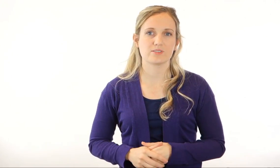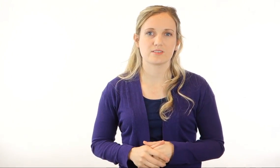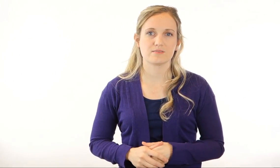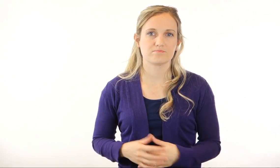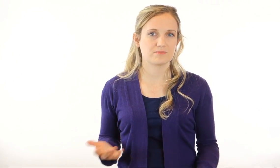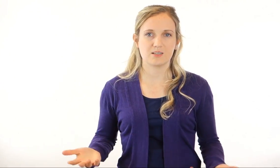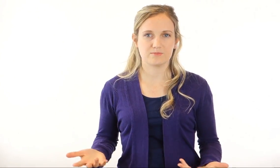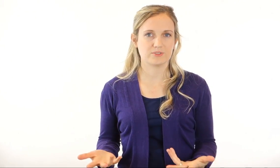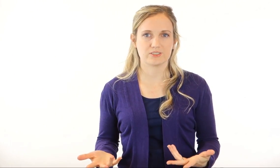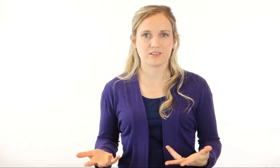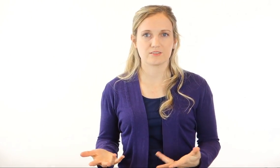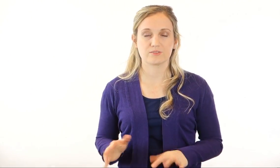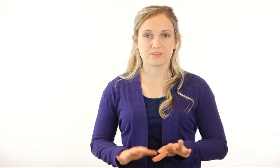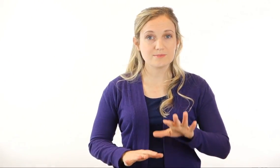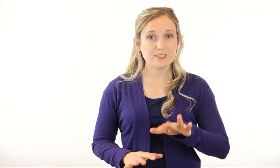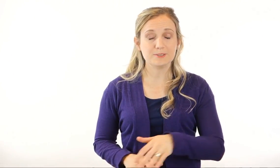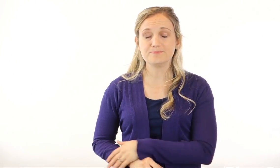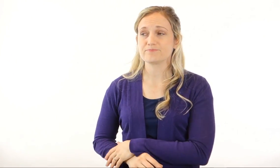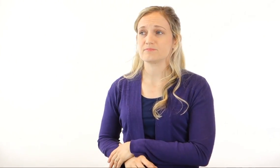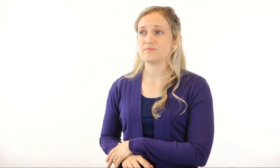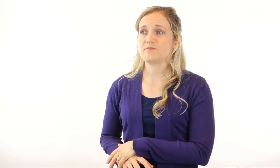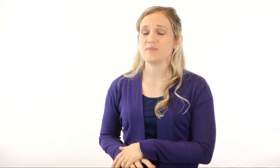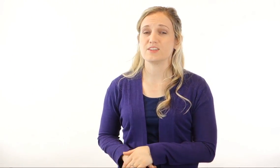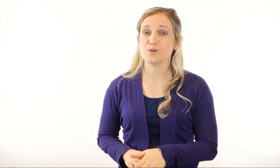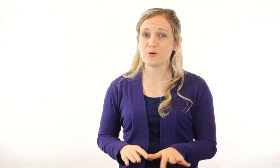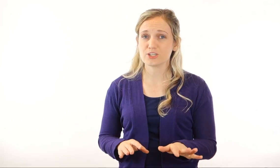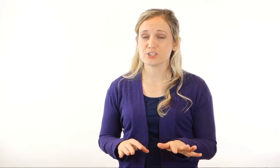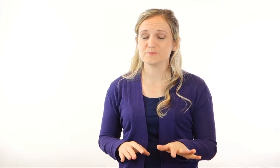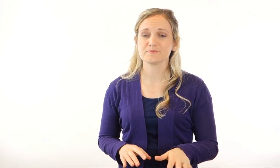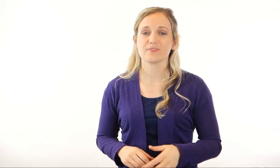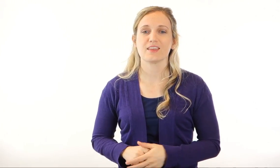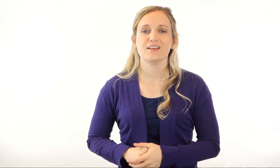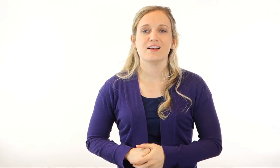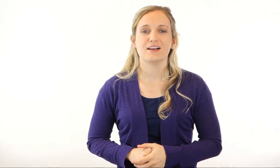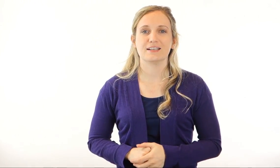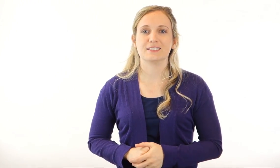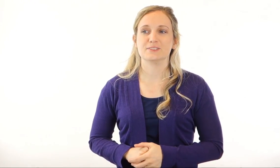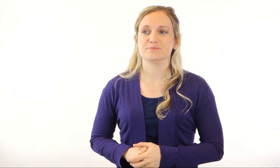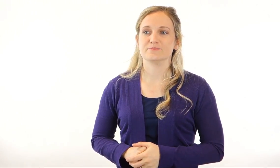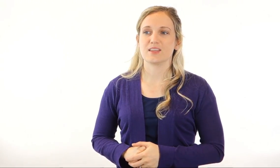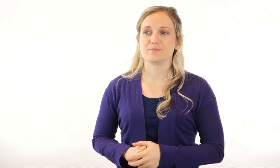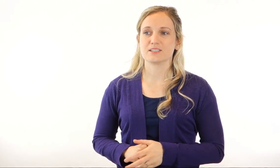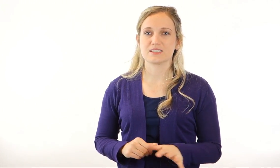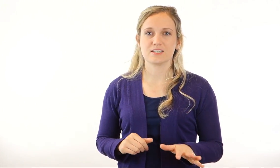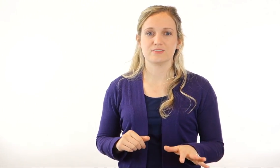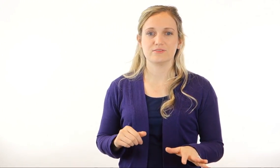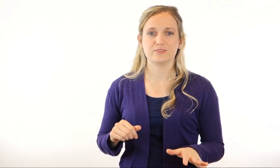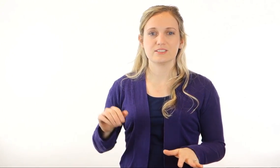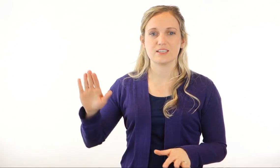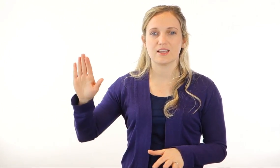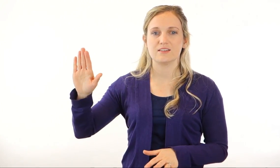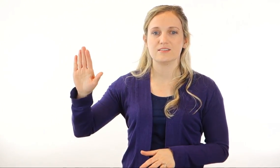words to help them learn songs. So it's up to you. No pressure. I'm going to sign it fluent again.